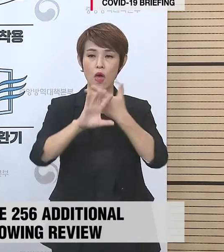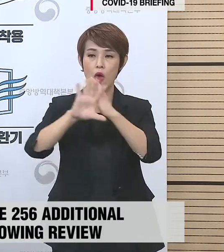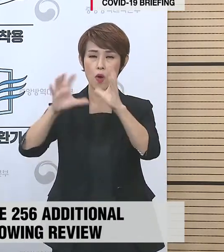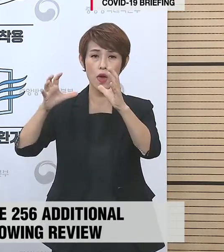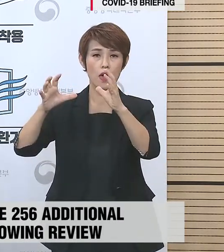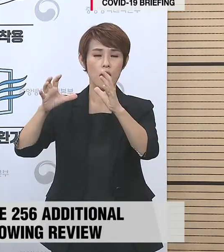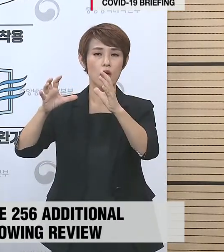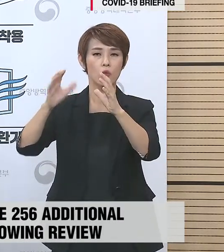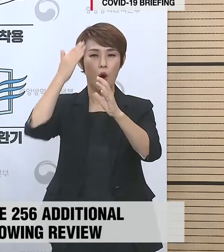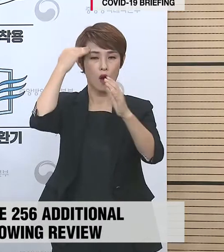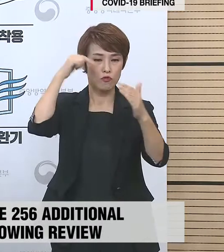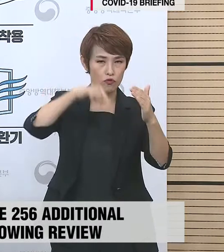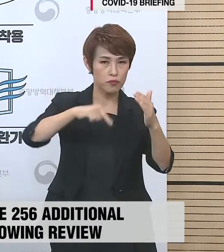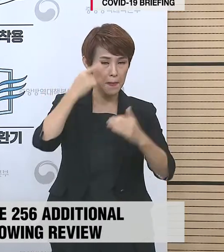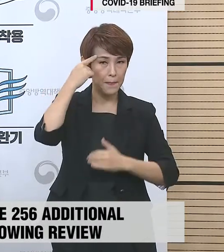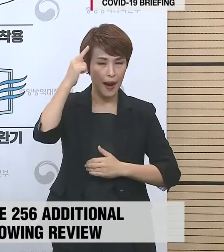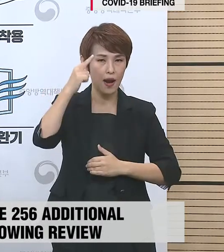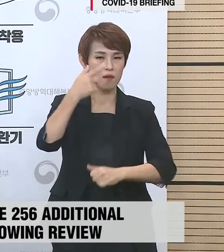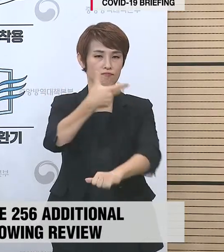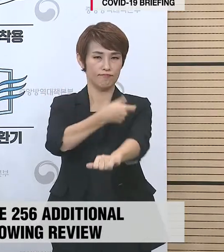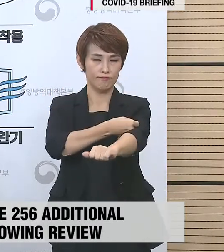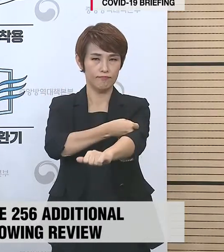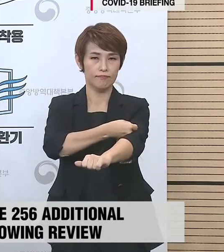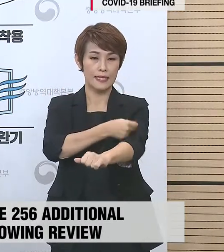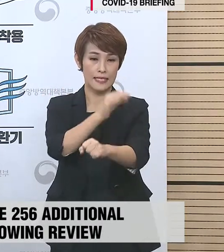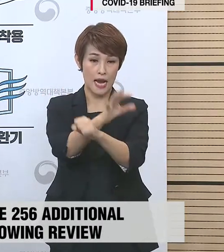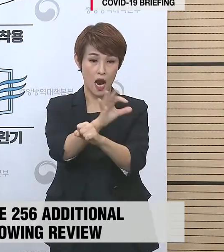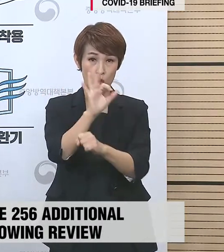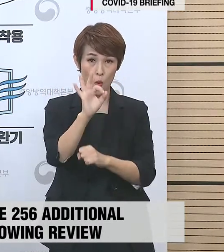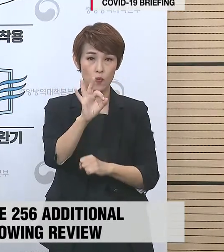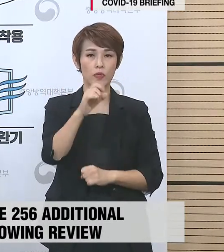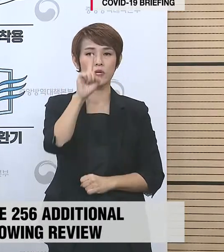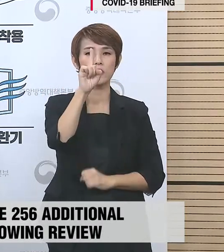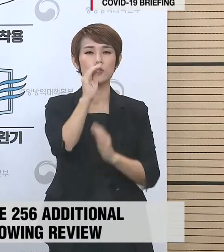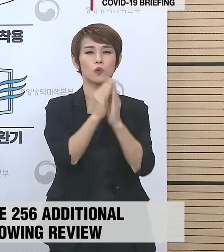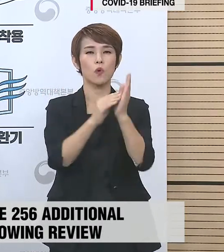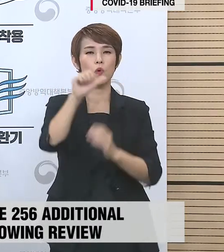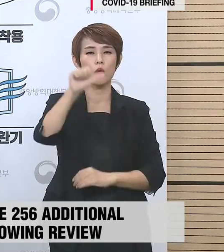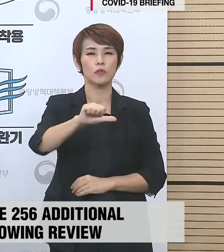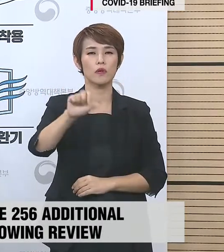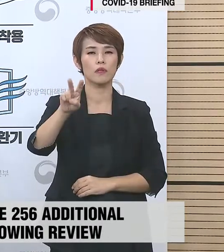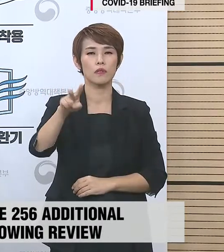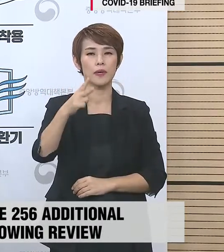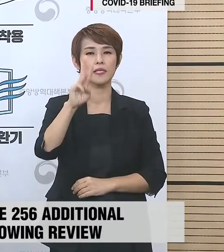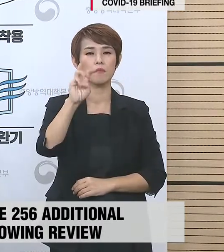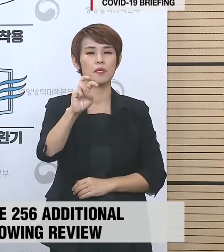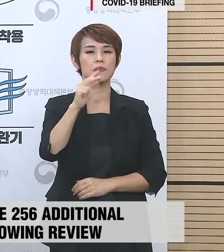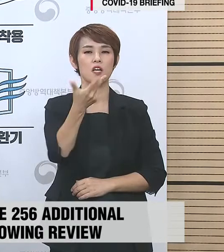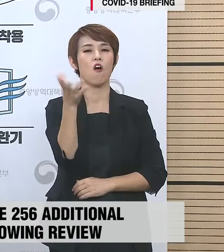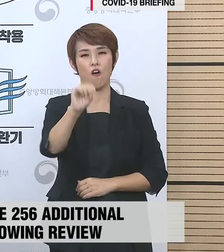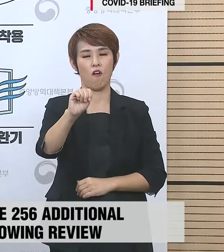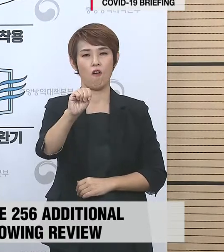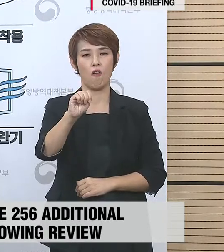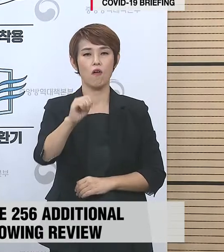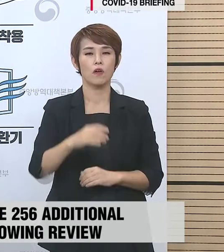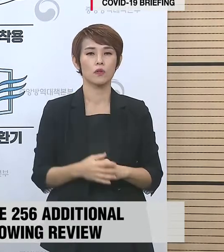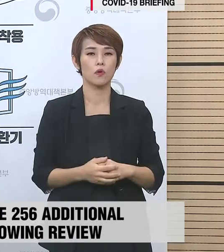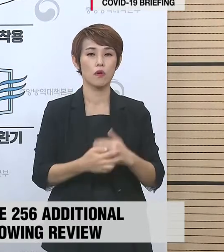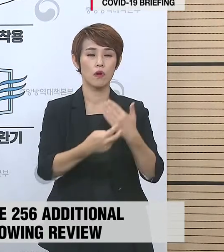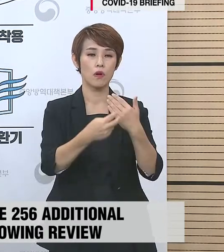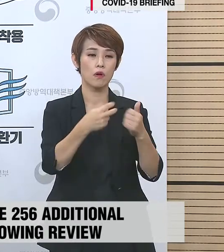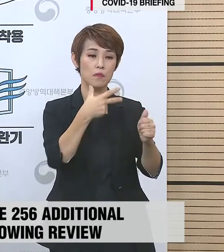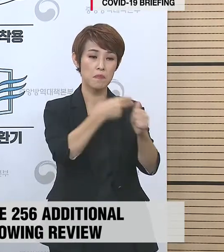Korean won has been dedicated for the quarantine measures, and this includes about